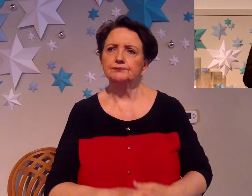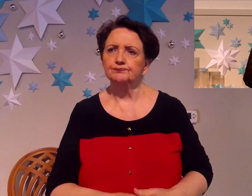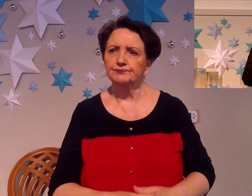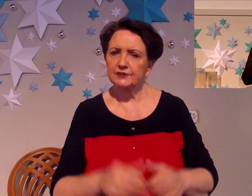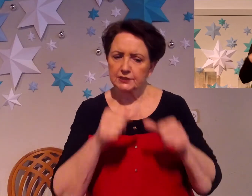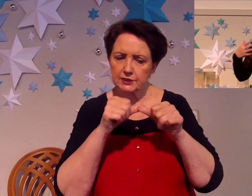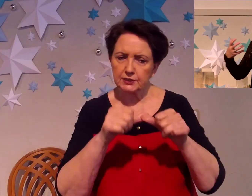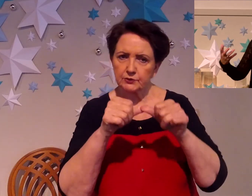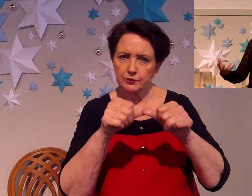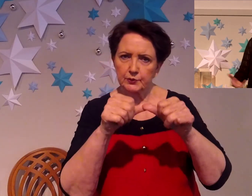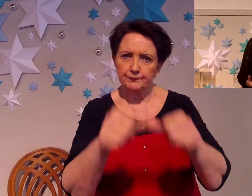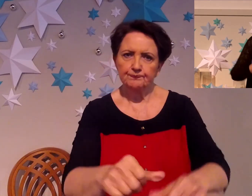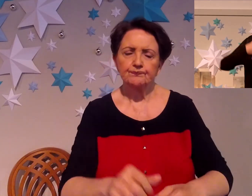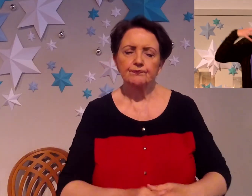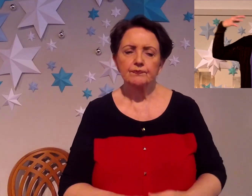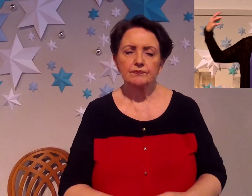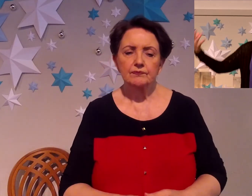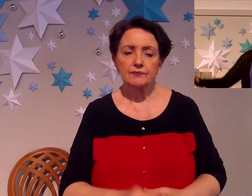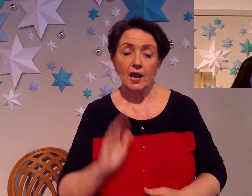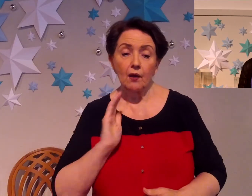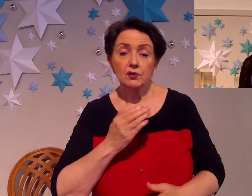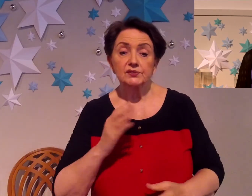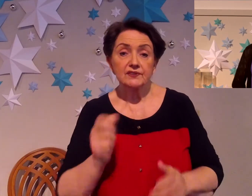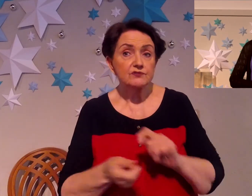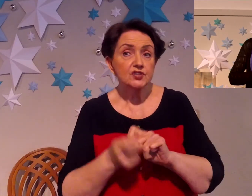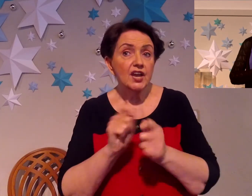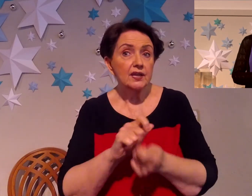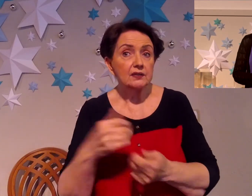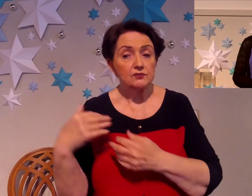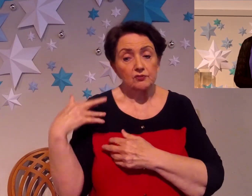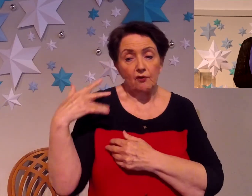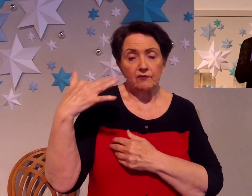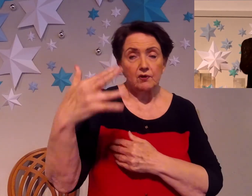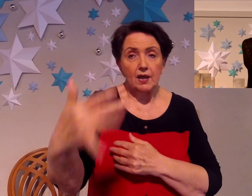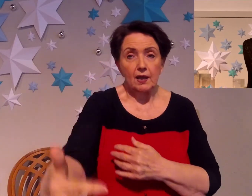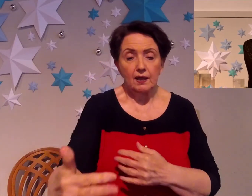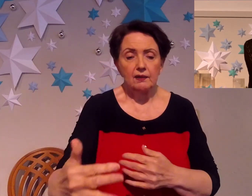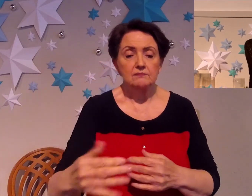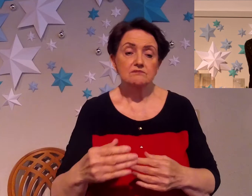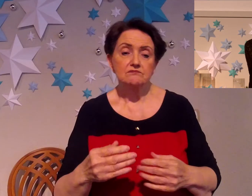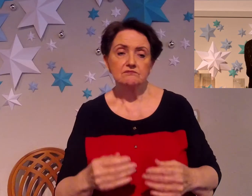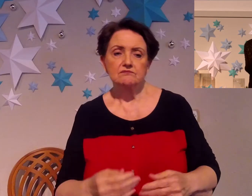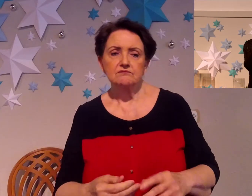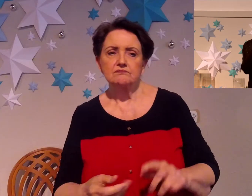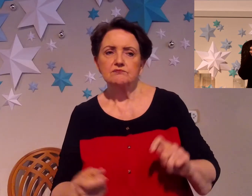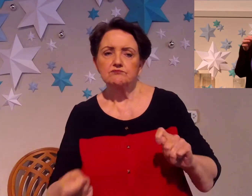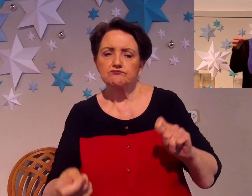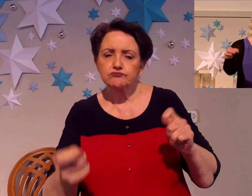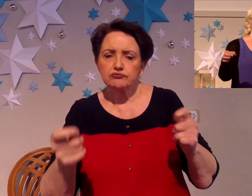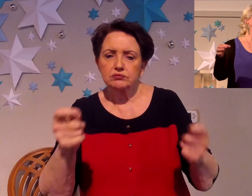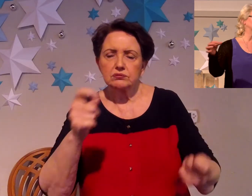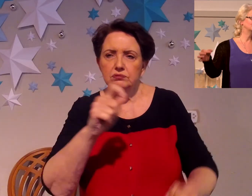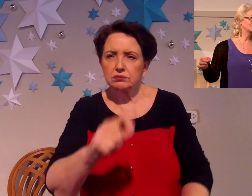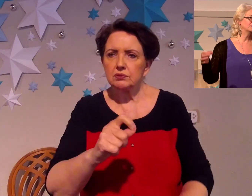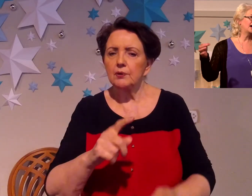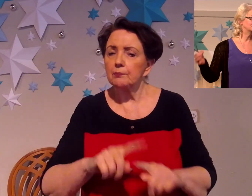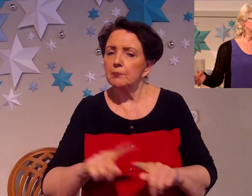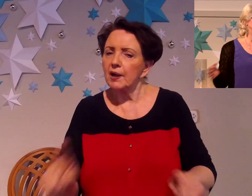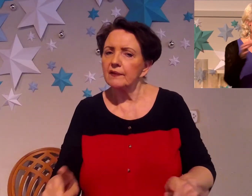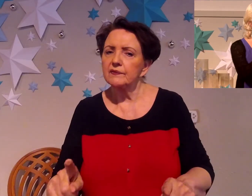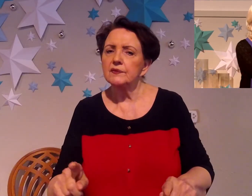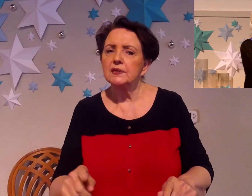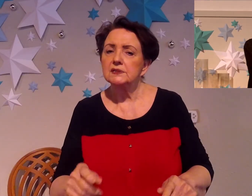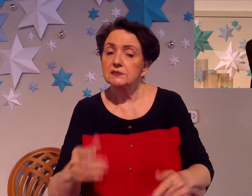They've morphed. They've done all kinds of things. And yet there are kernels and cornerstones to